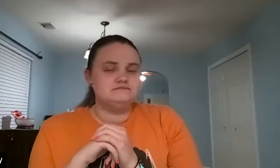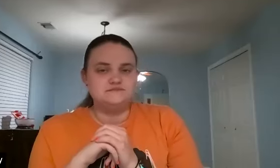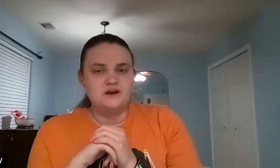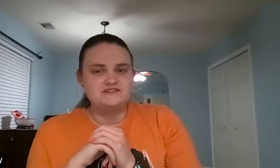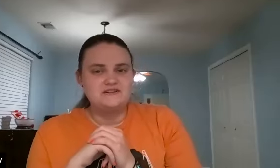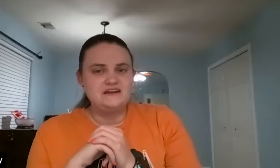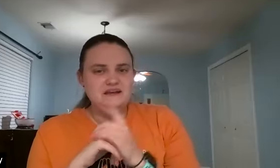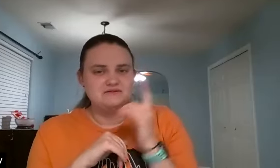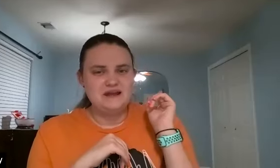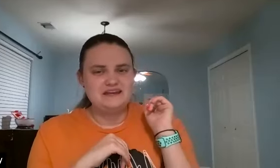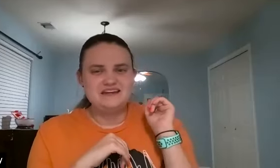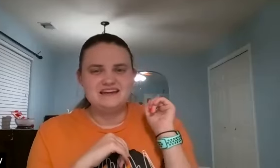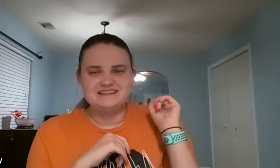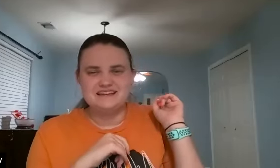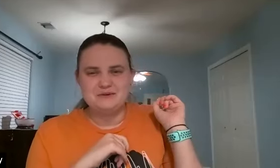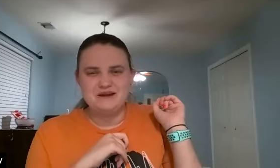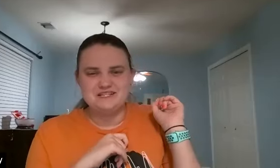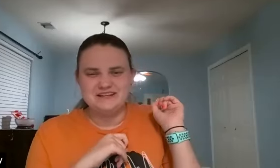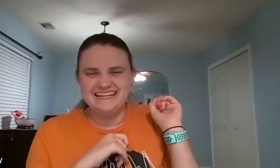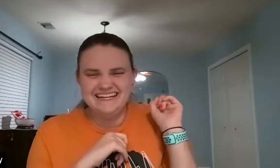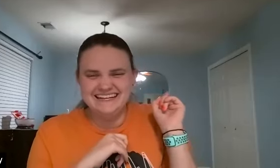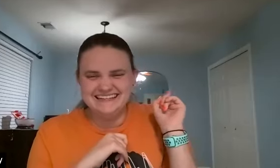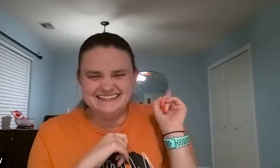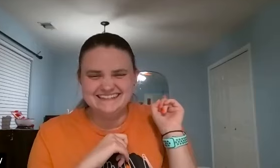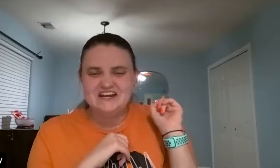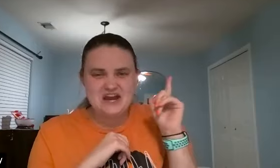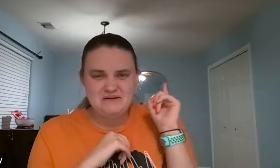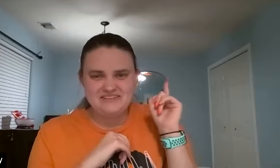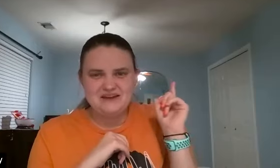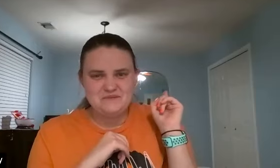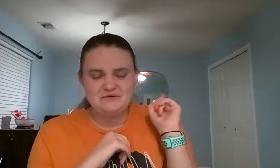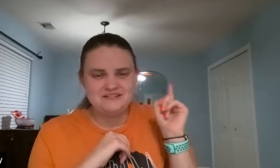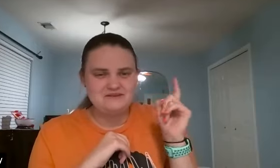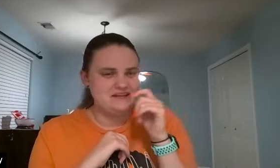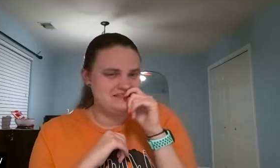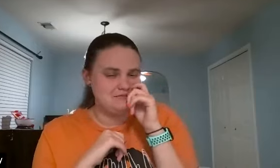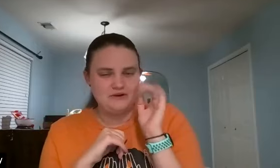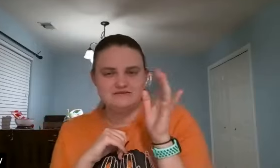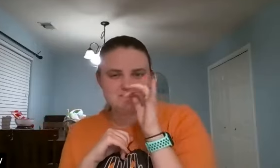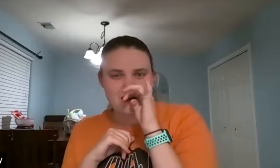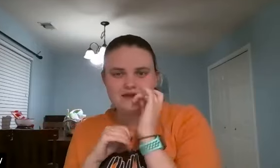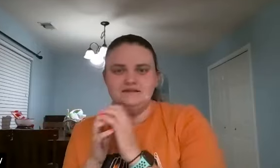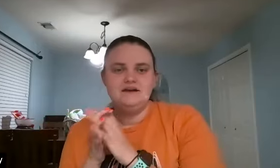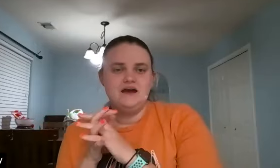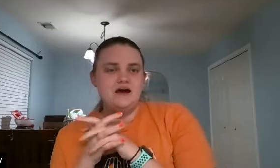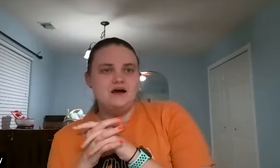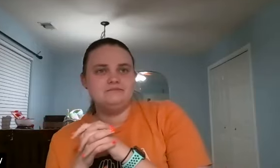so I saw lightning, I was waiting again to see if they're about to do it. Knowing them, they will interrupt me at some random spot.